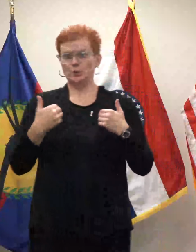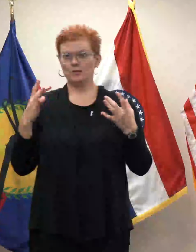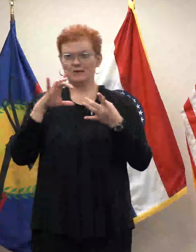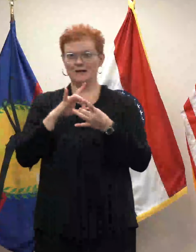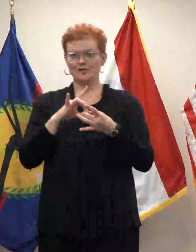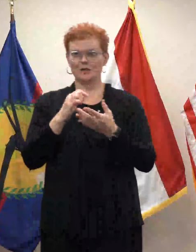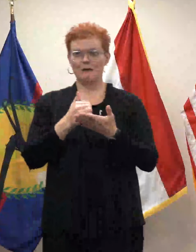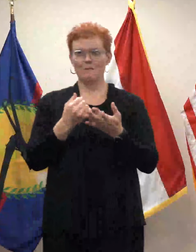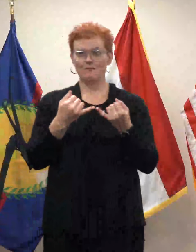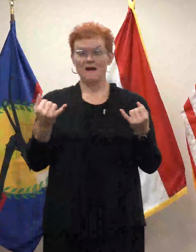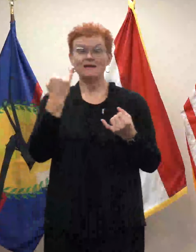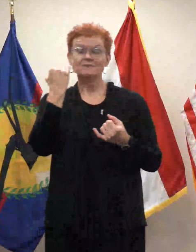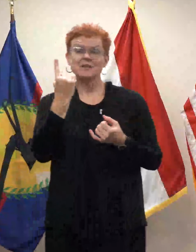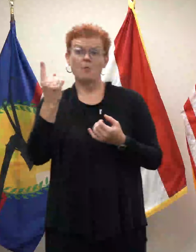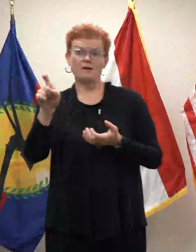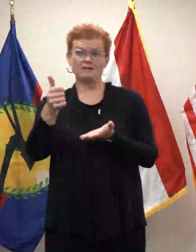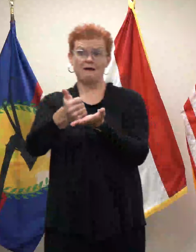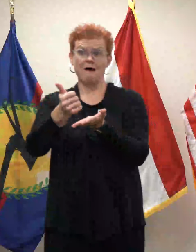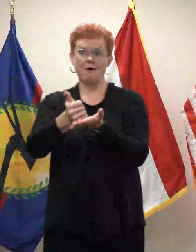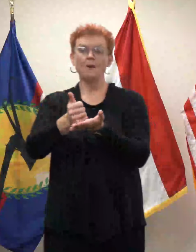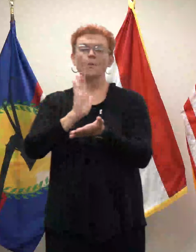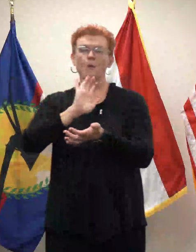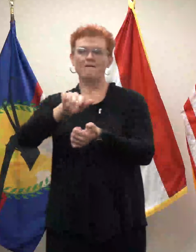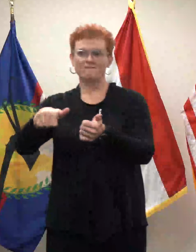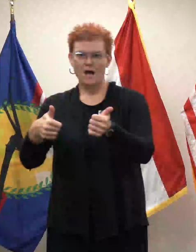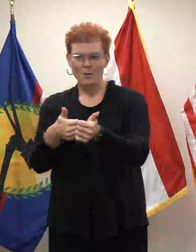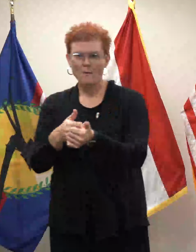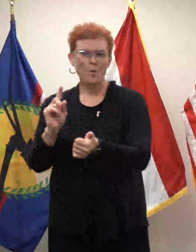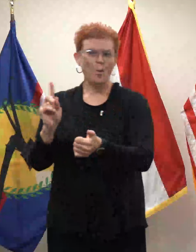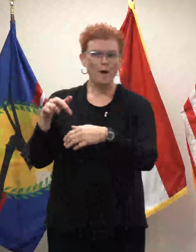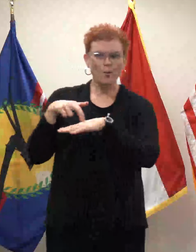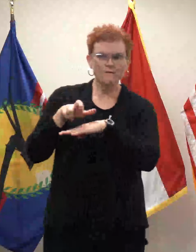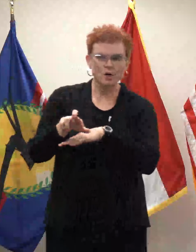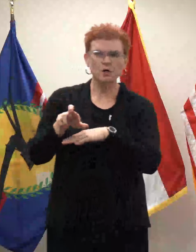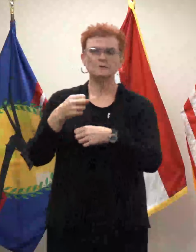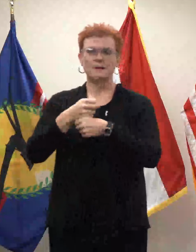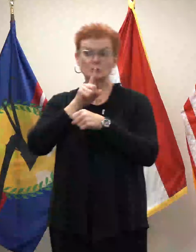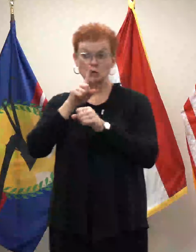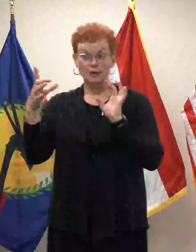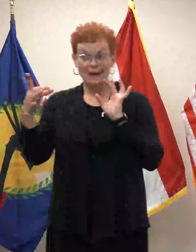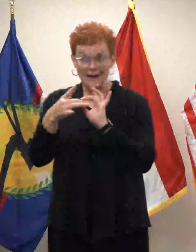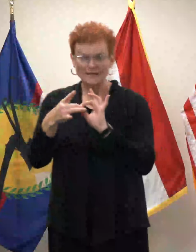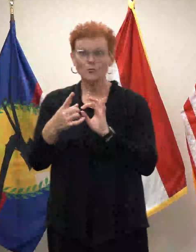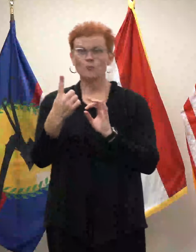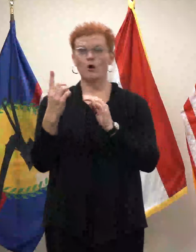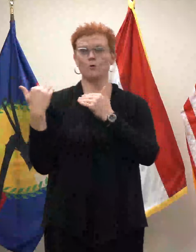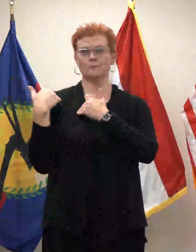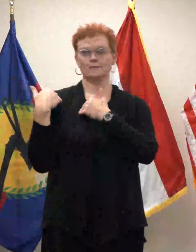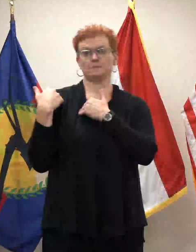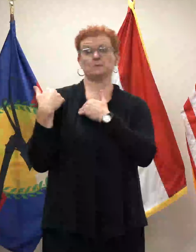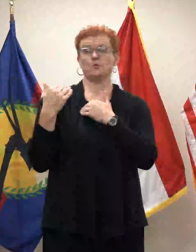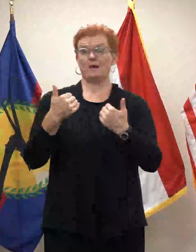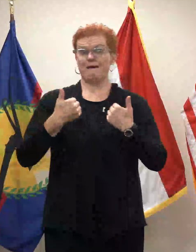service connection, we will help them get connected, follow up with where we're making the referrals, making sure they are connected. So one of our jobs, in fact, one of the benchmarks